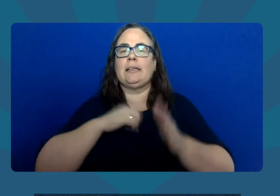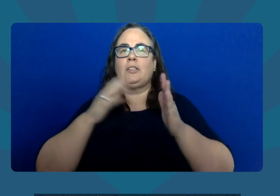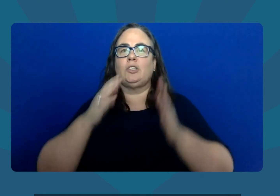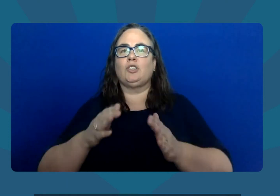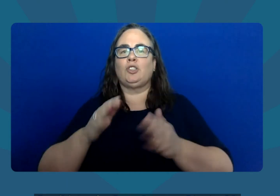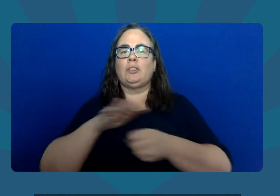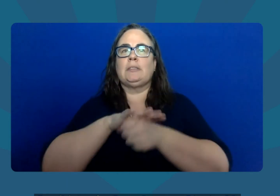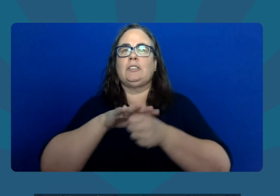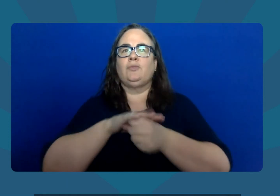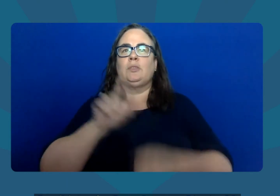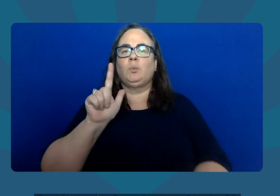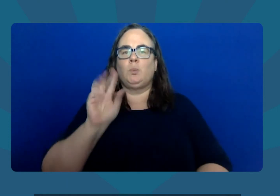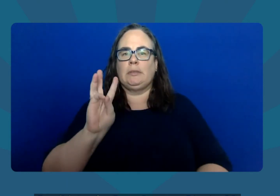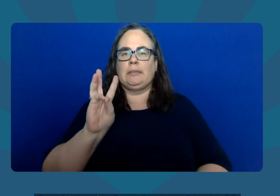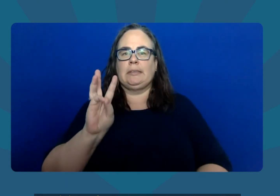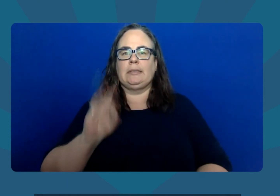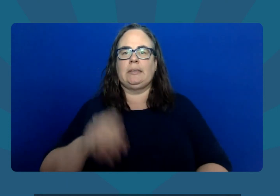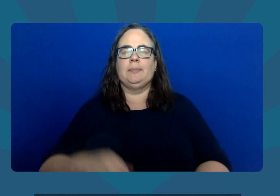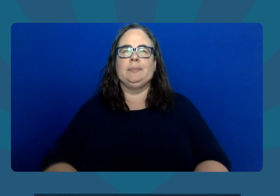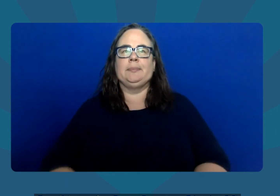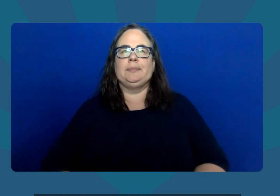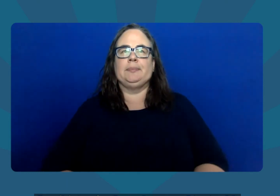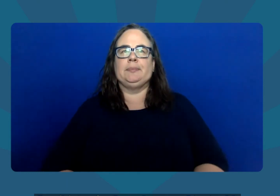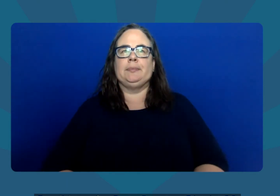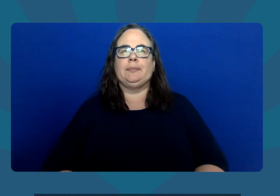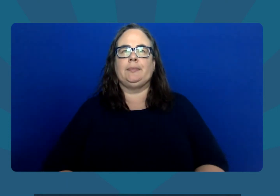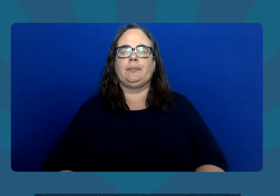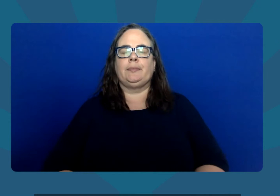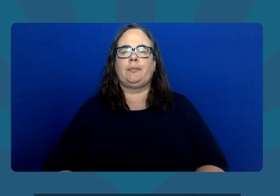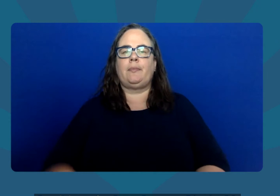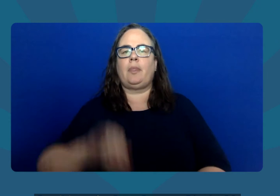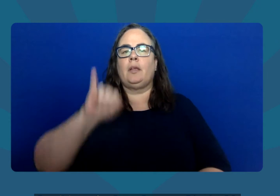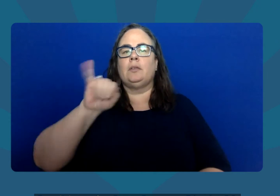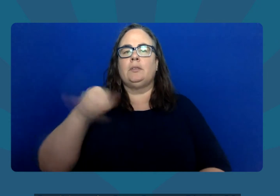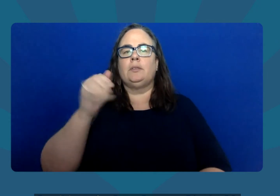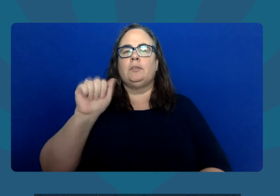Candidates for State Senator, District 26.